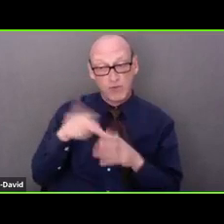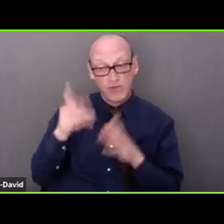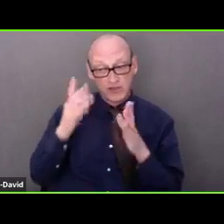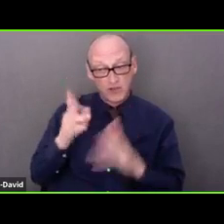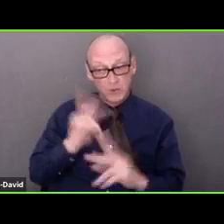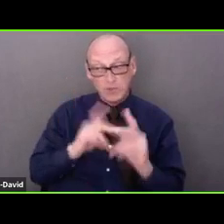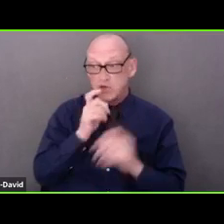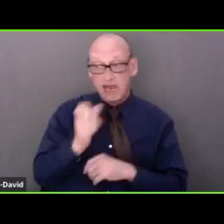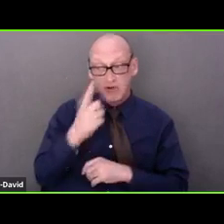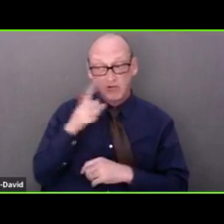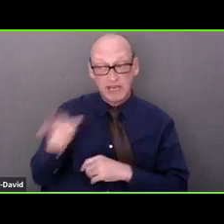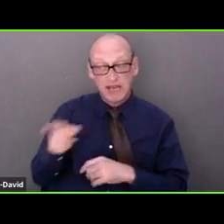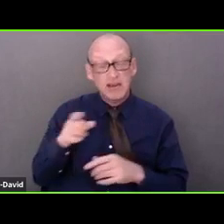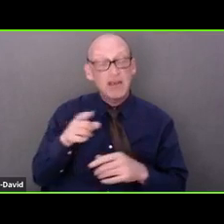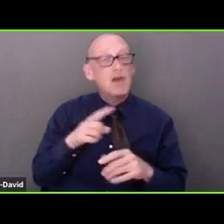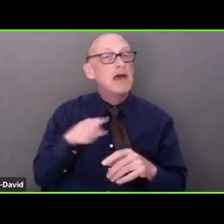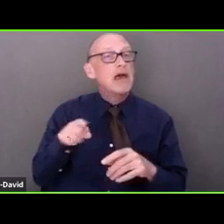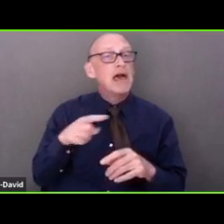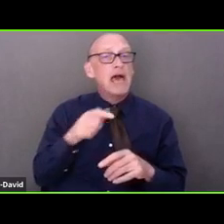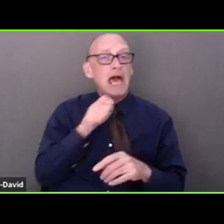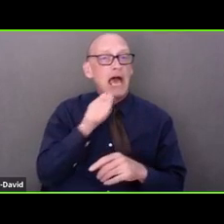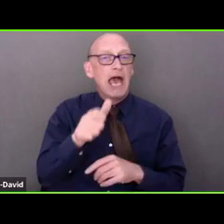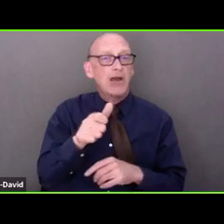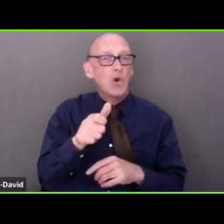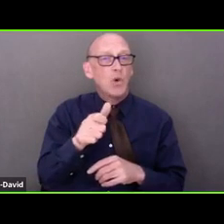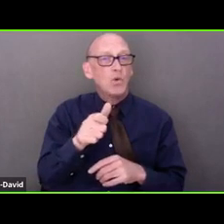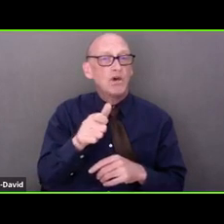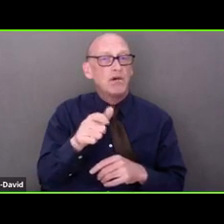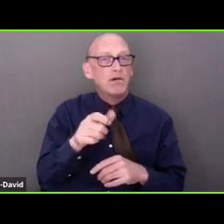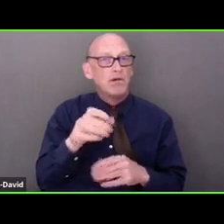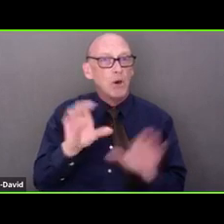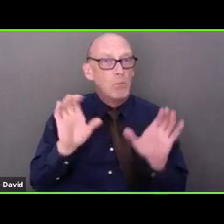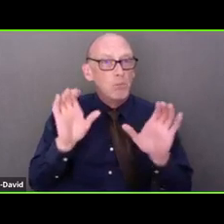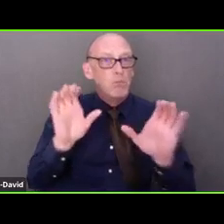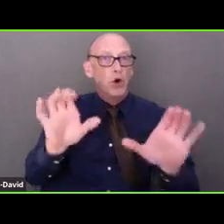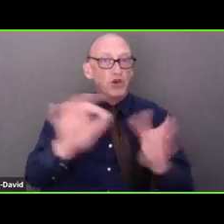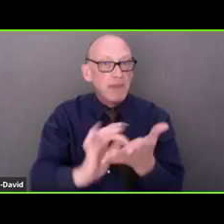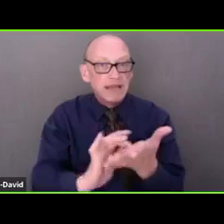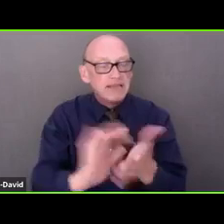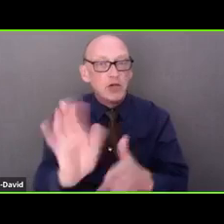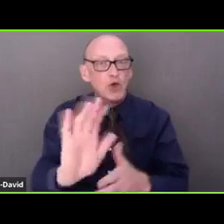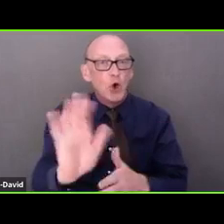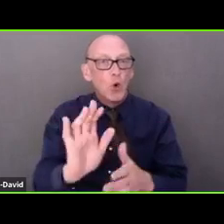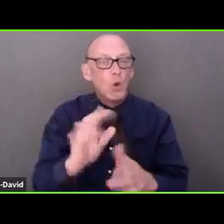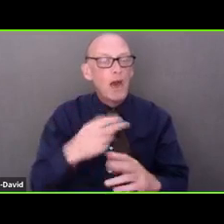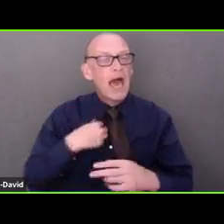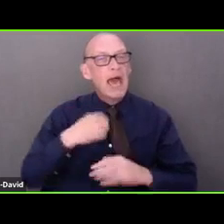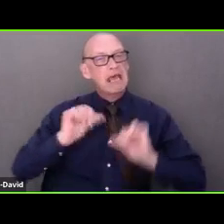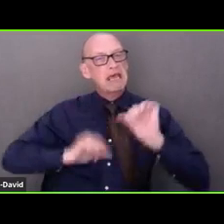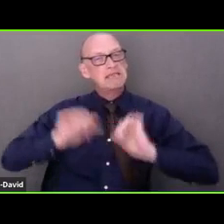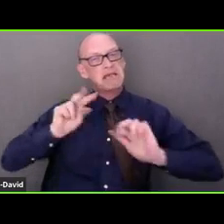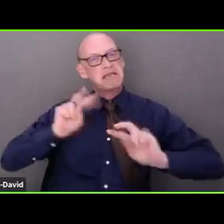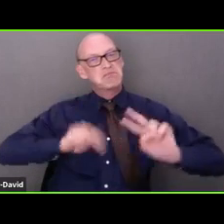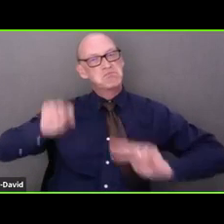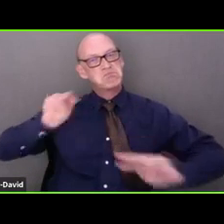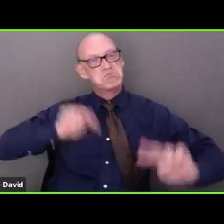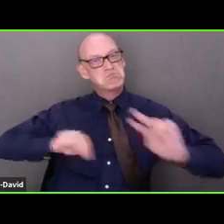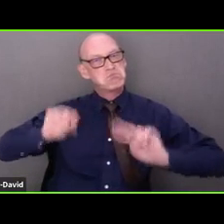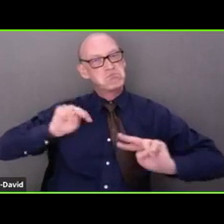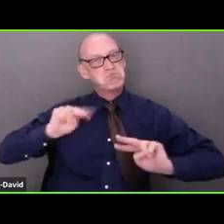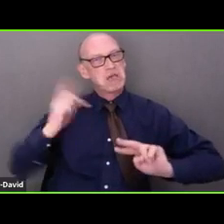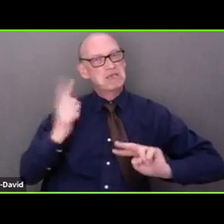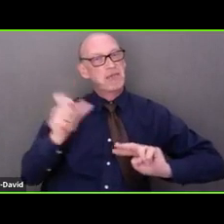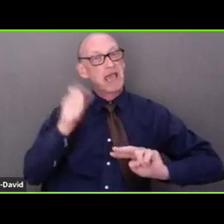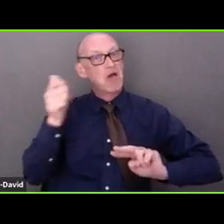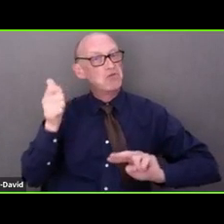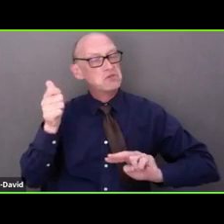and I don't just try to get them on medication. I usually give them some type of assessment to determine if there's something present, and if